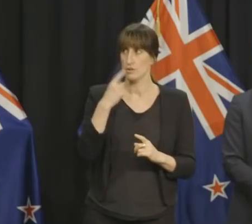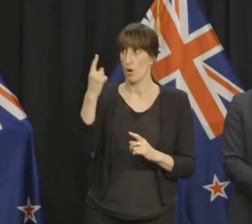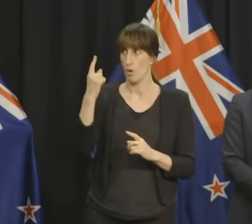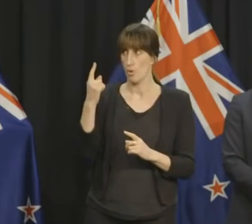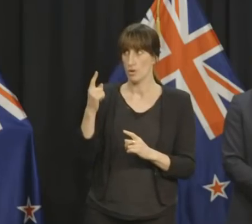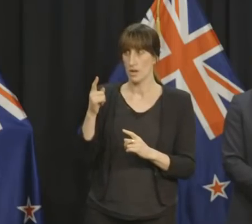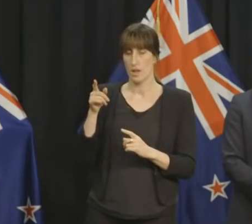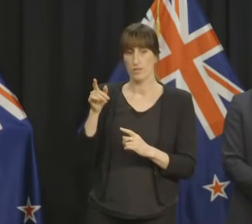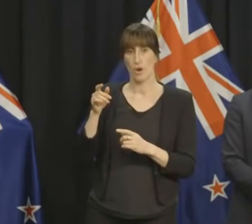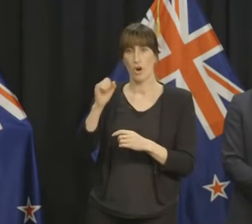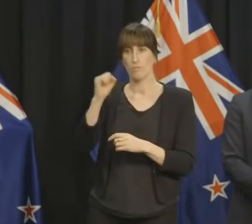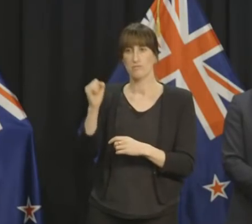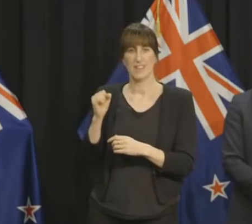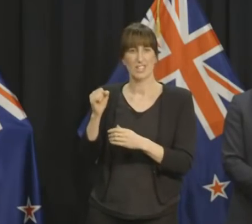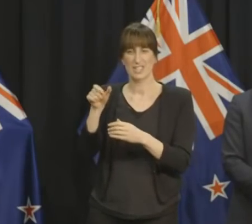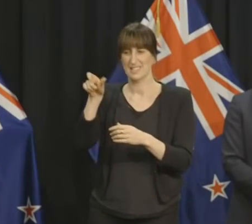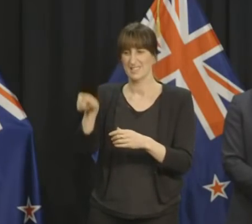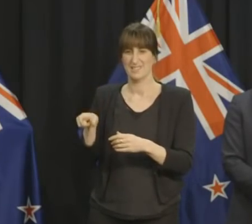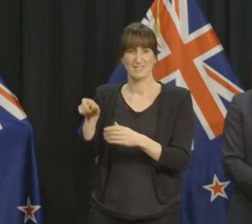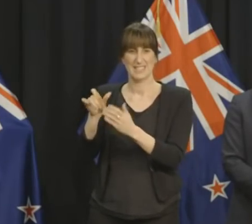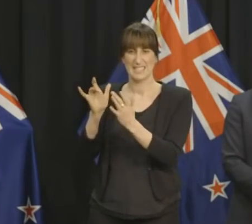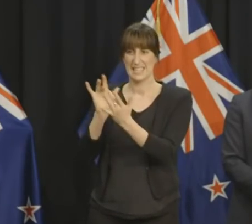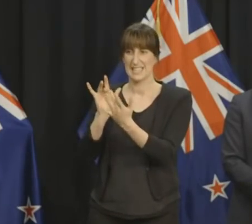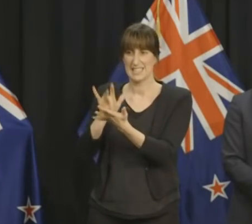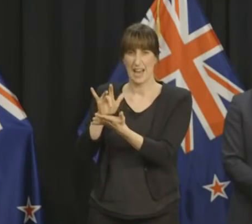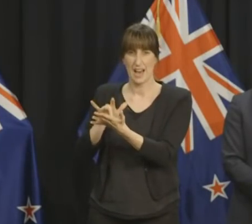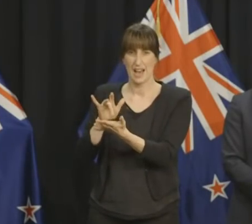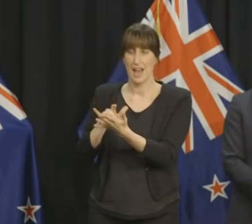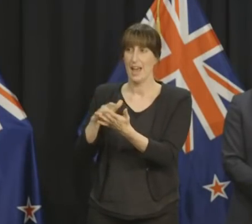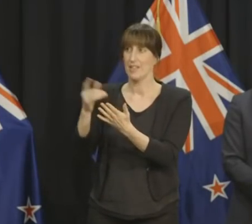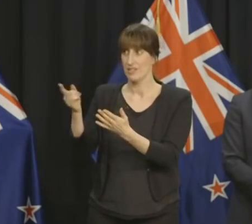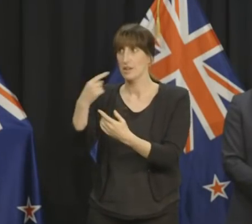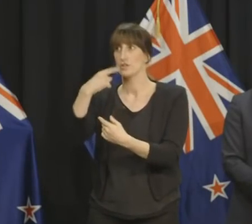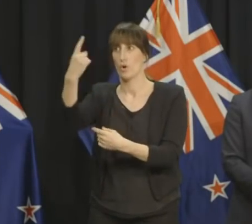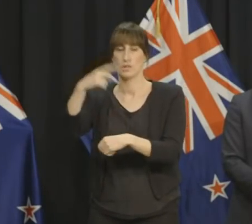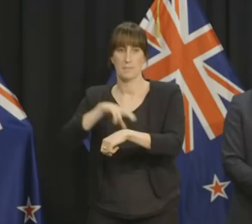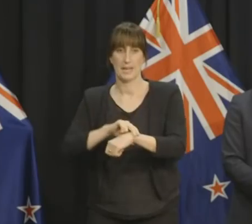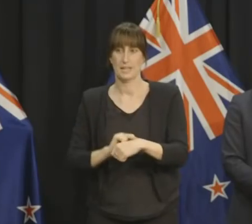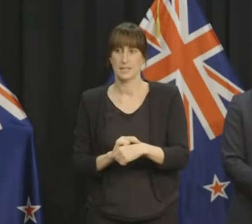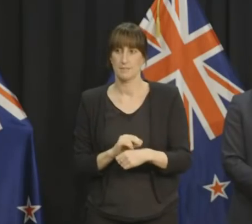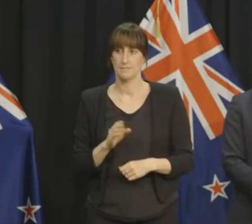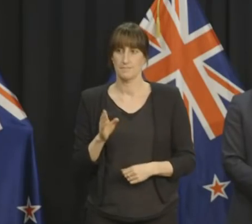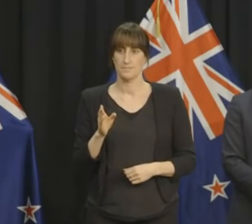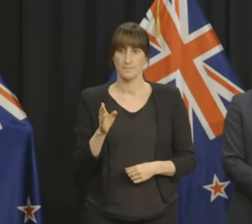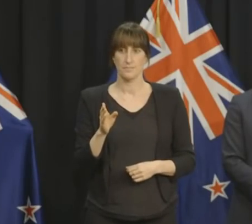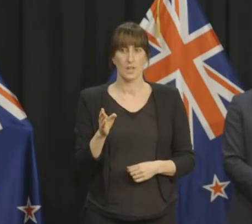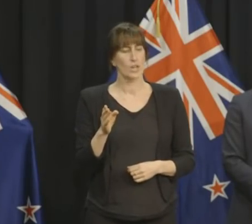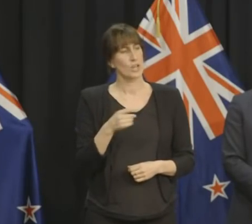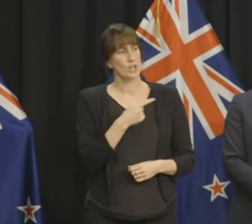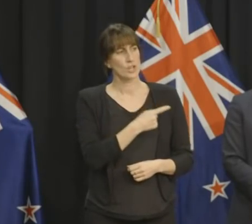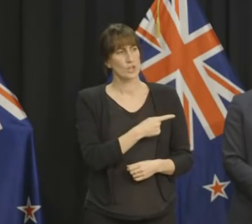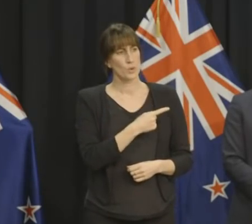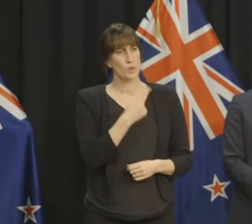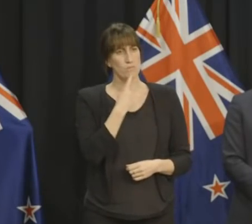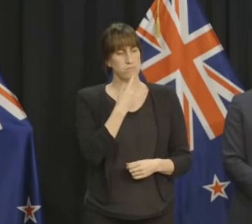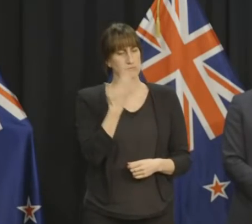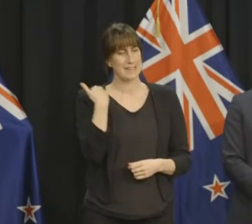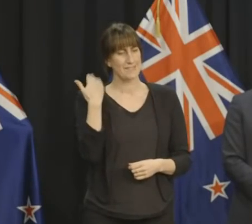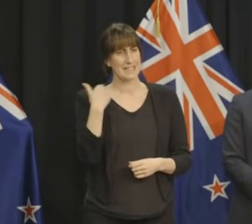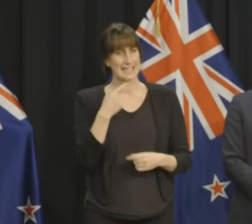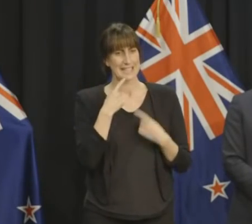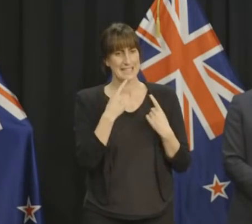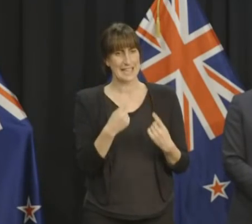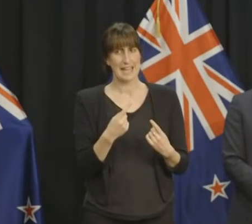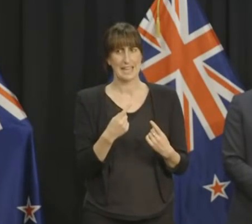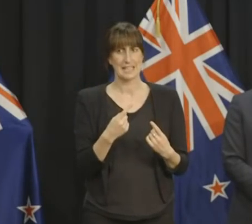inside the operations centre, and then the police were immediately notified. You've previously said that we've got through lockdown without